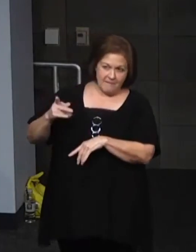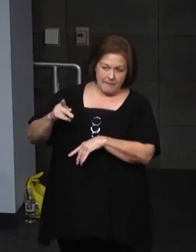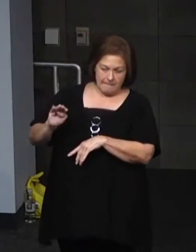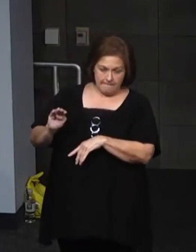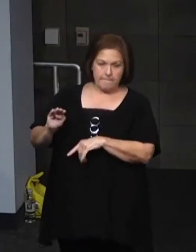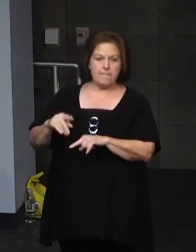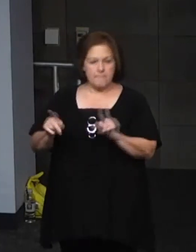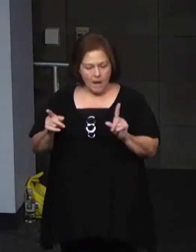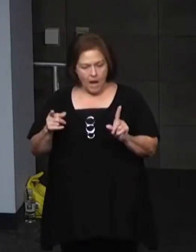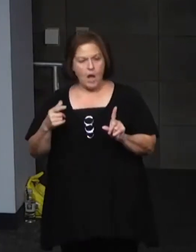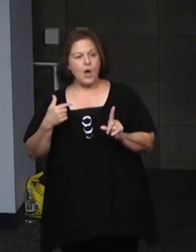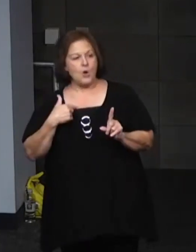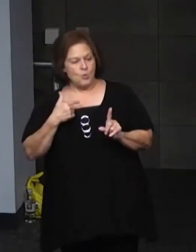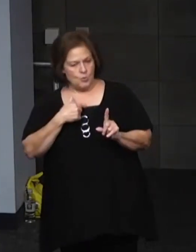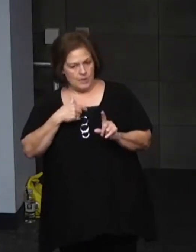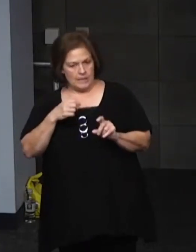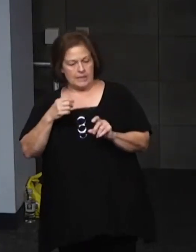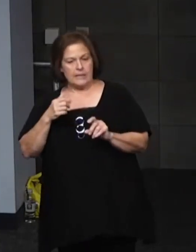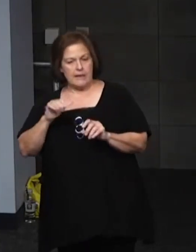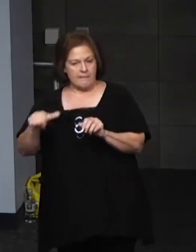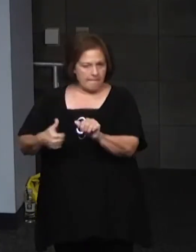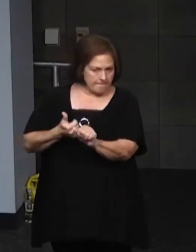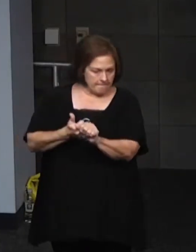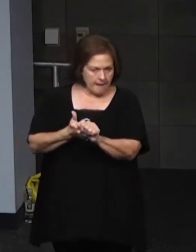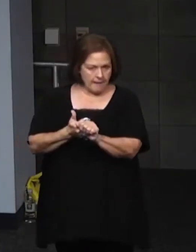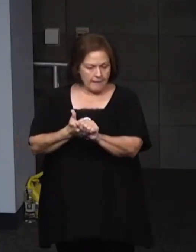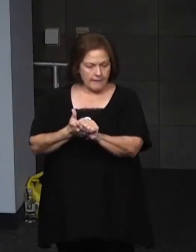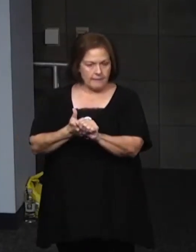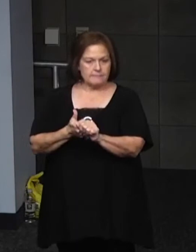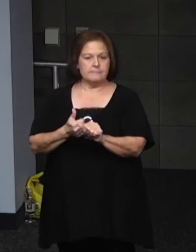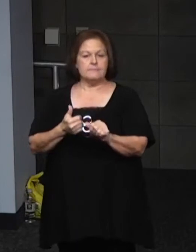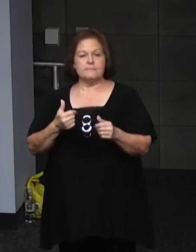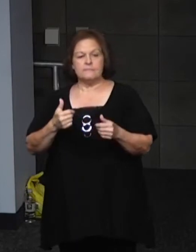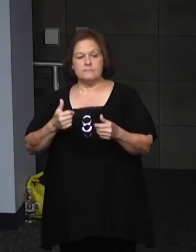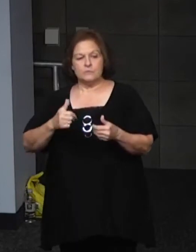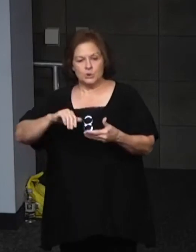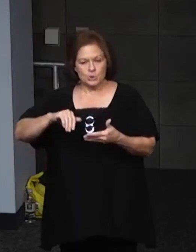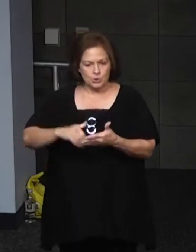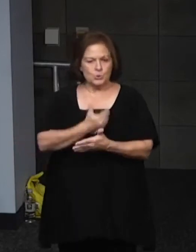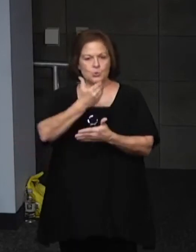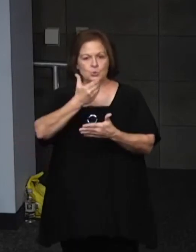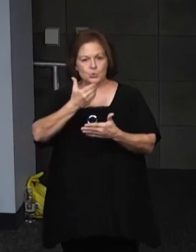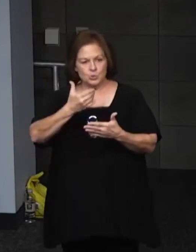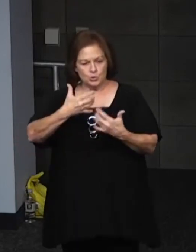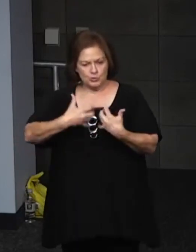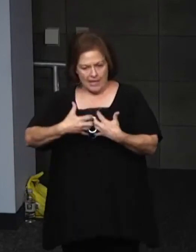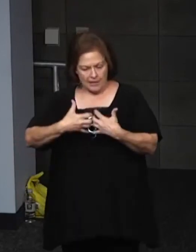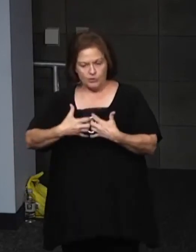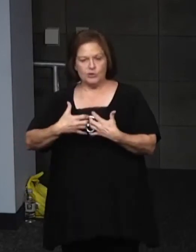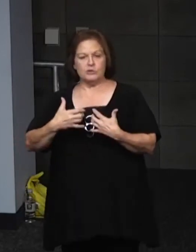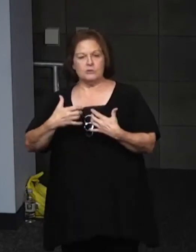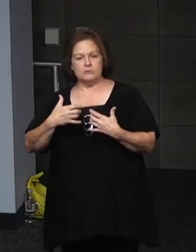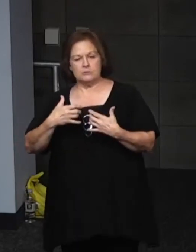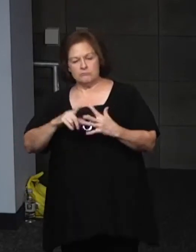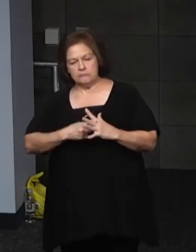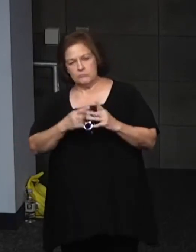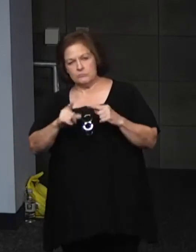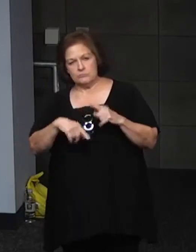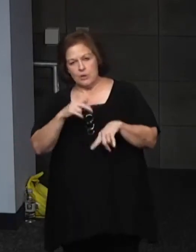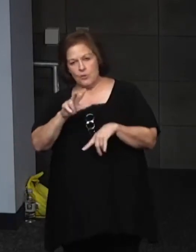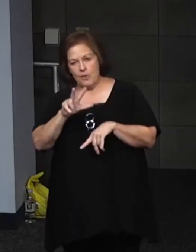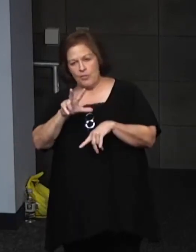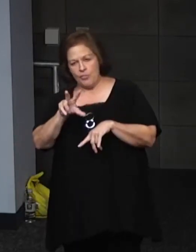able to supplement and provide a new generator that got hooked up around